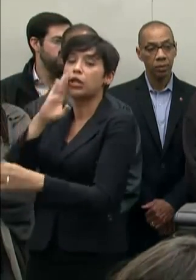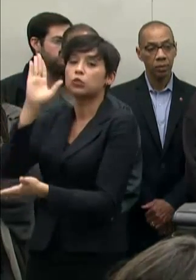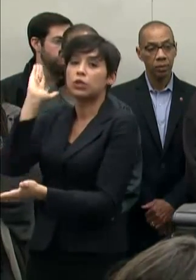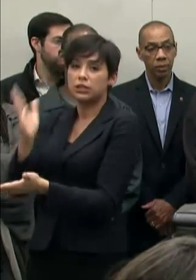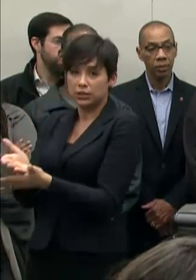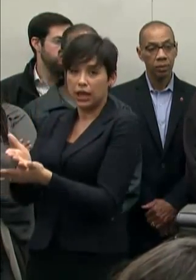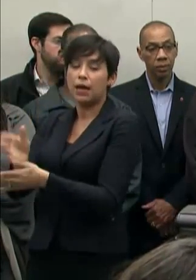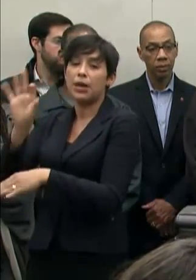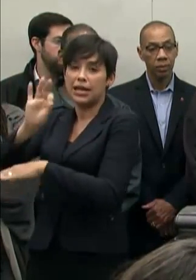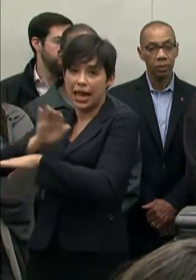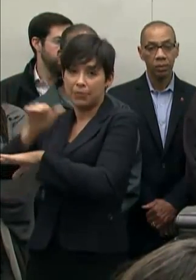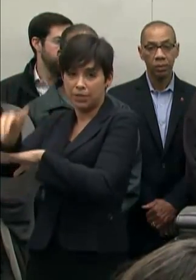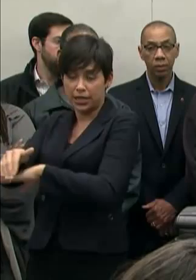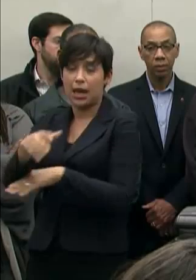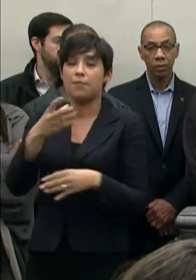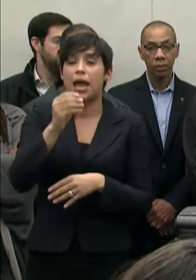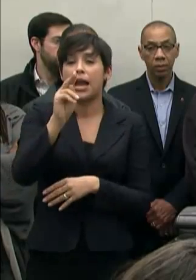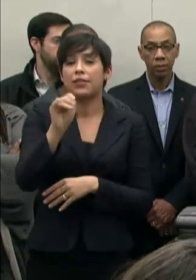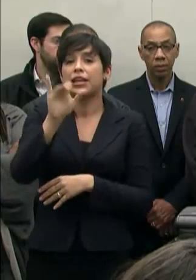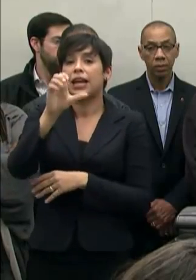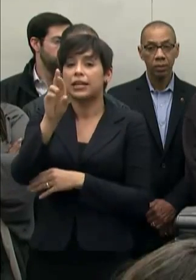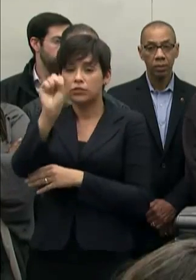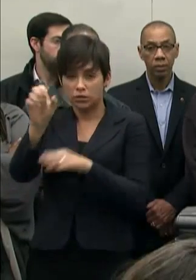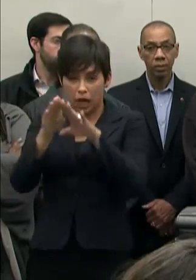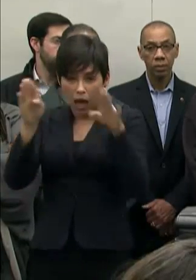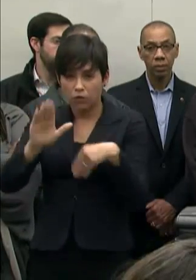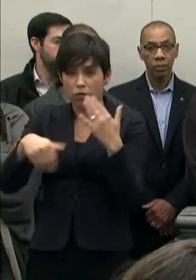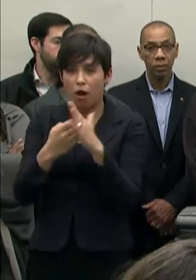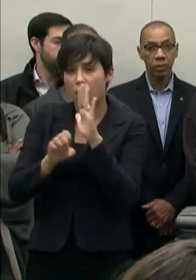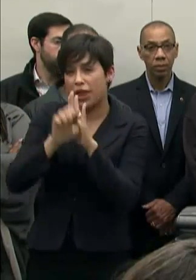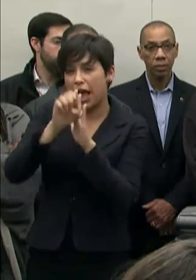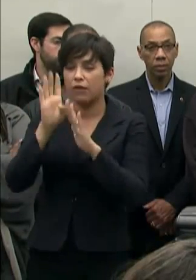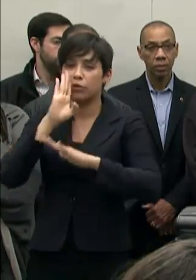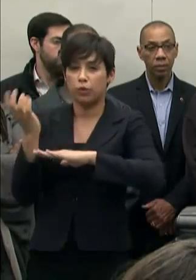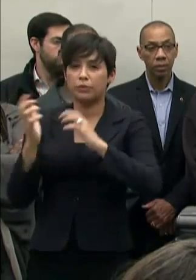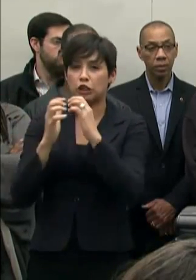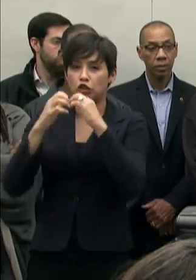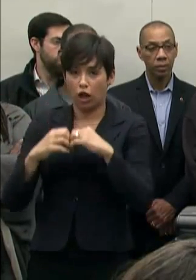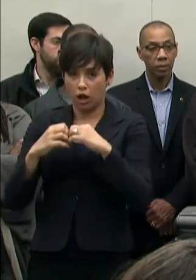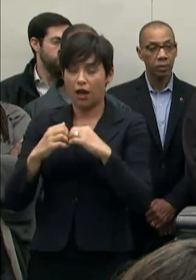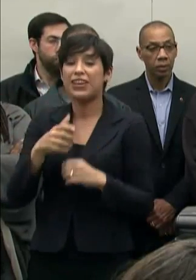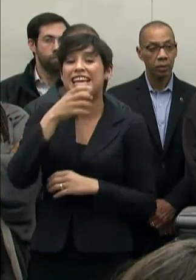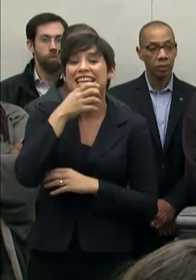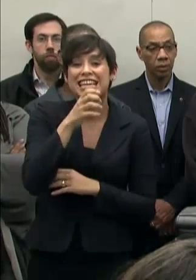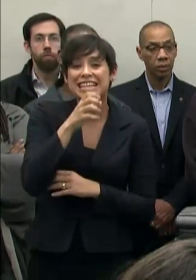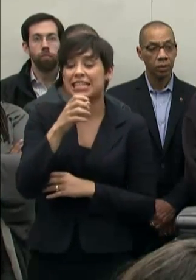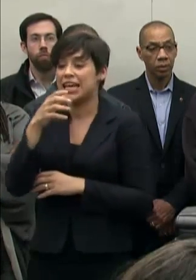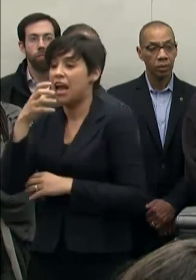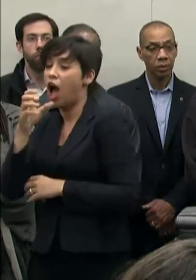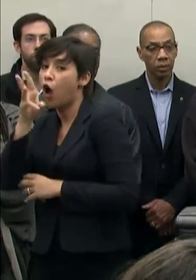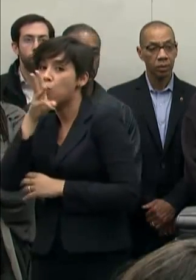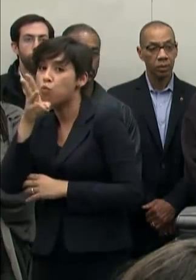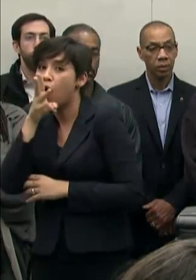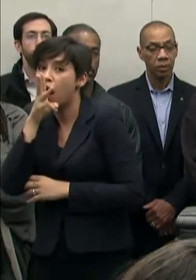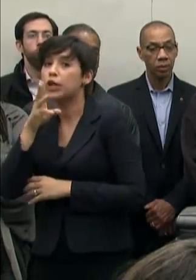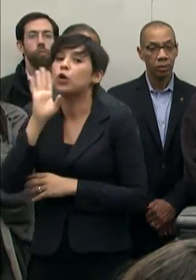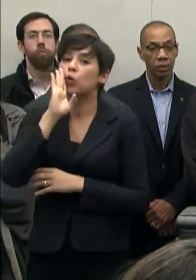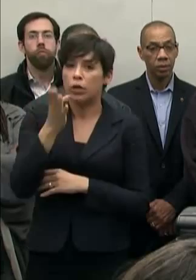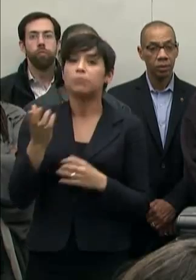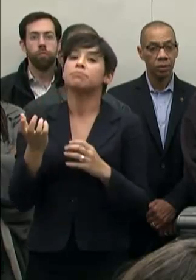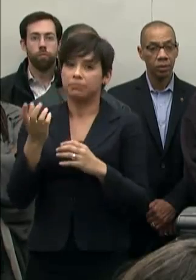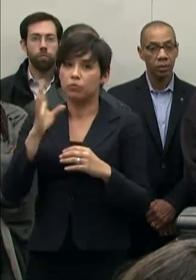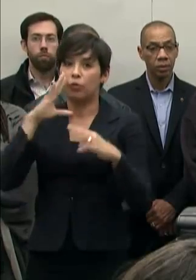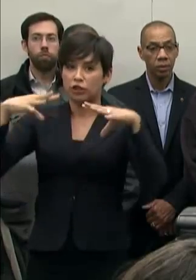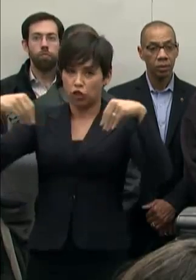p.m. all elevators in those 26 developments will be shut off. Heat and hot water will also be shut off. So if you live in one of